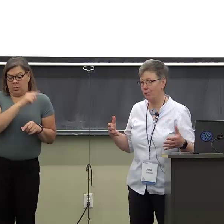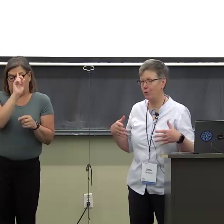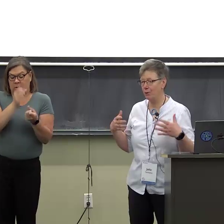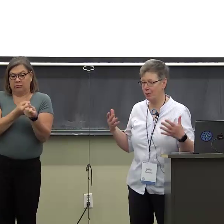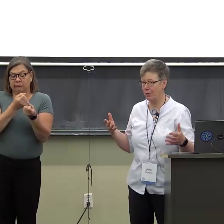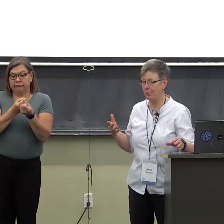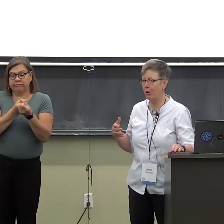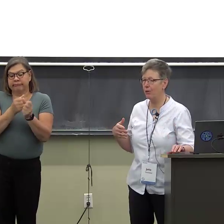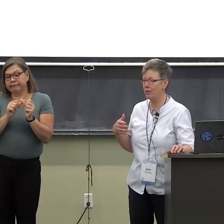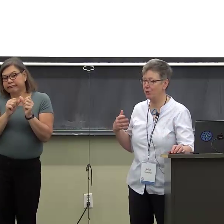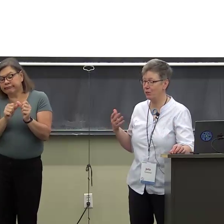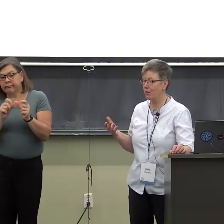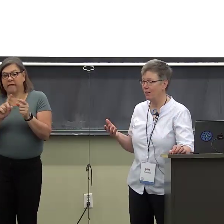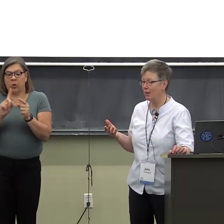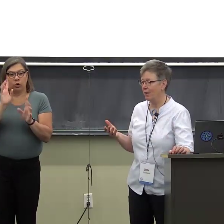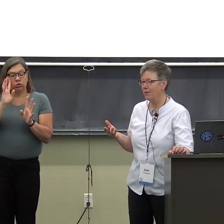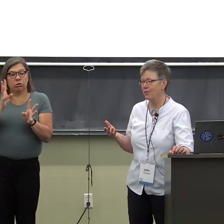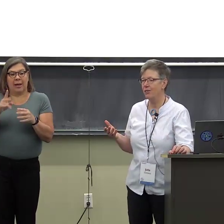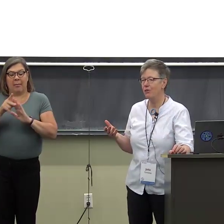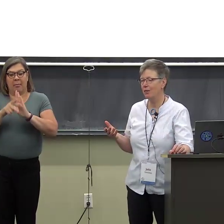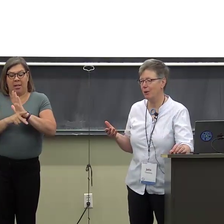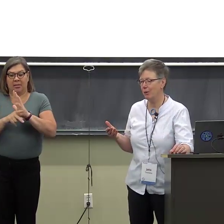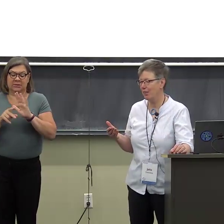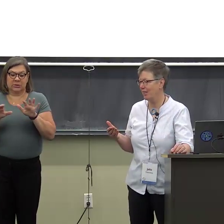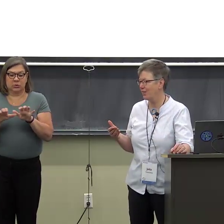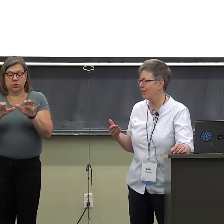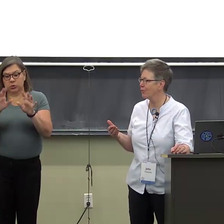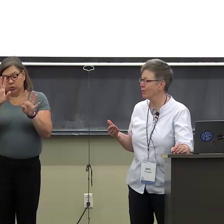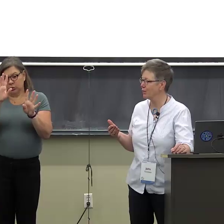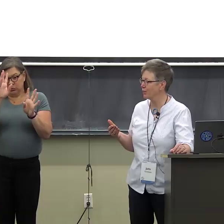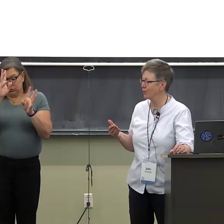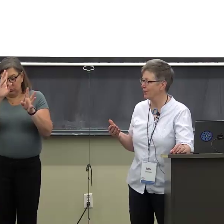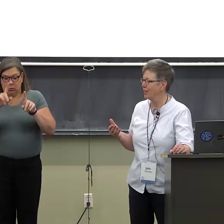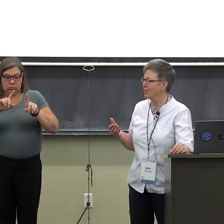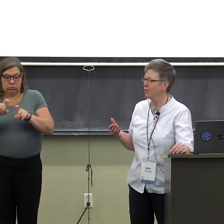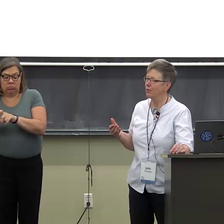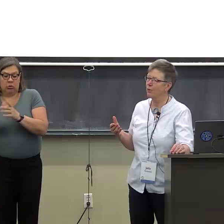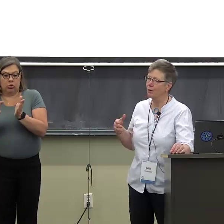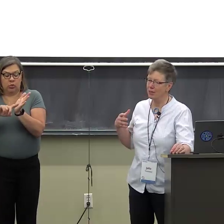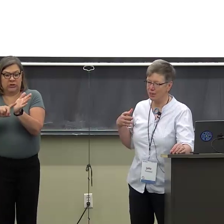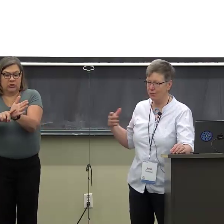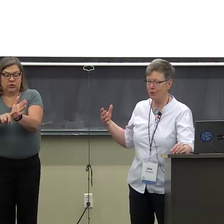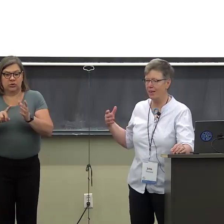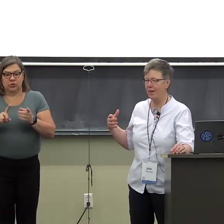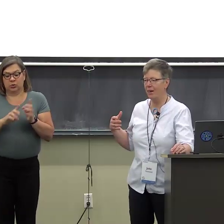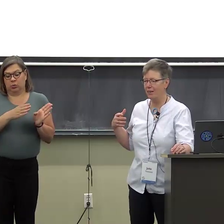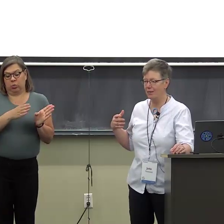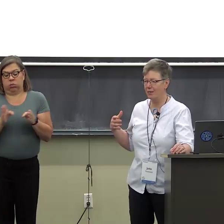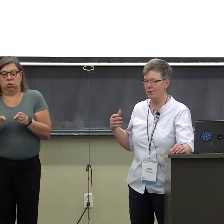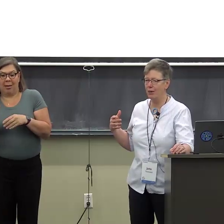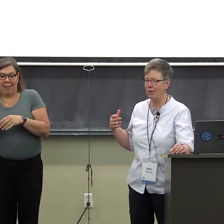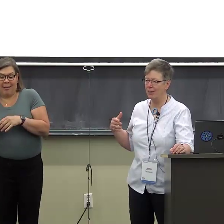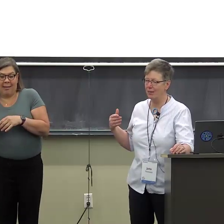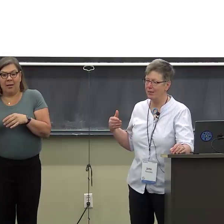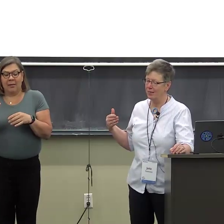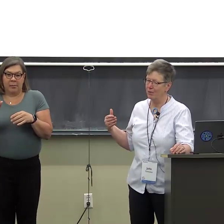advocate, push for, create policies, do experimentation and research to shift AI in